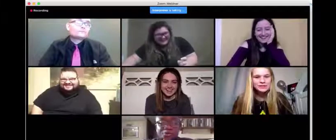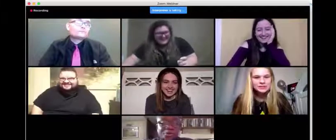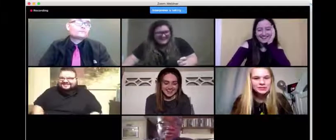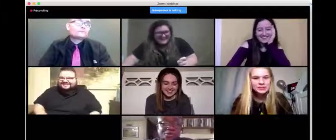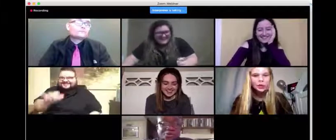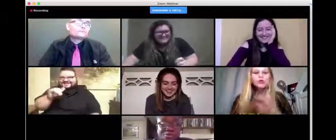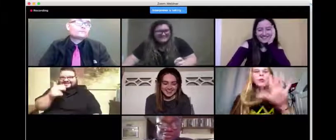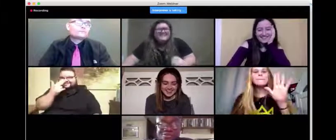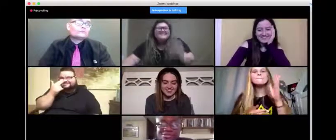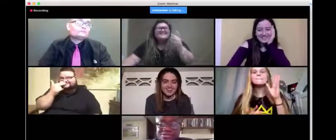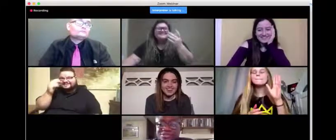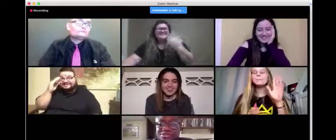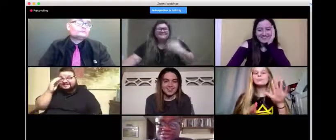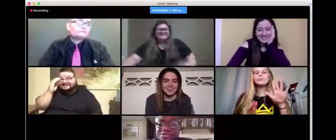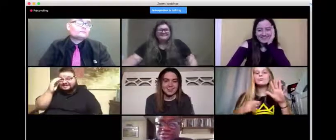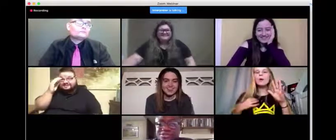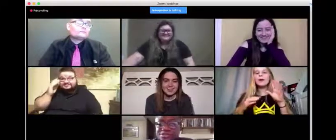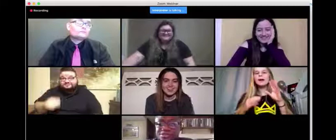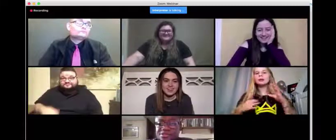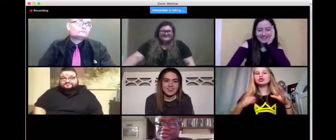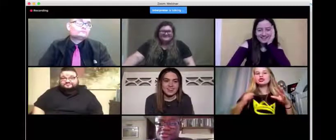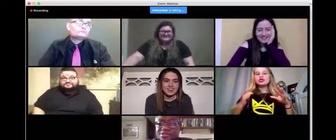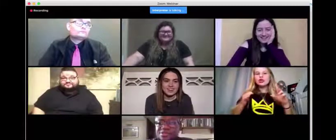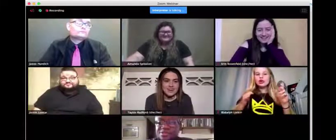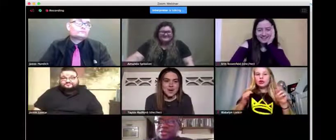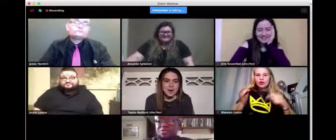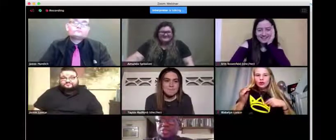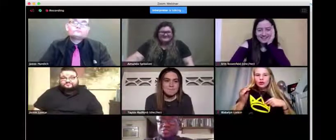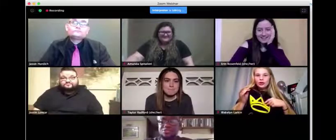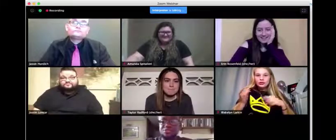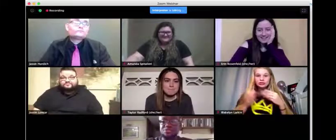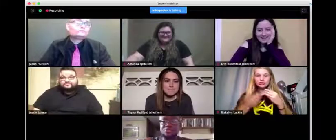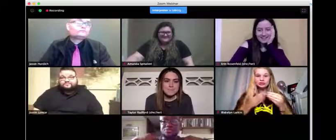You sell that shirt? You sell that shirt? The deaf Yeah, you want one?